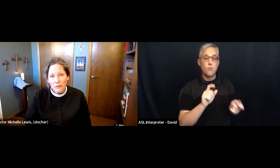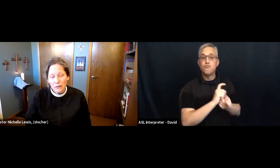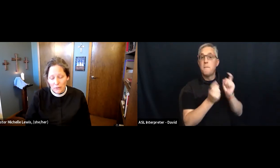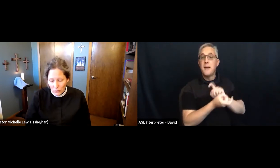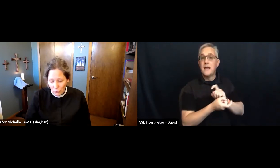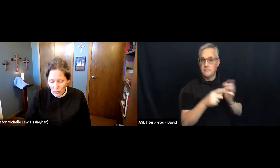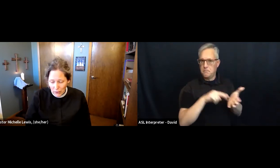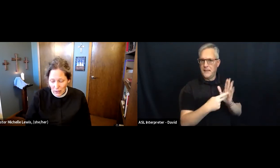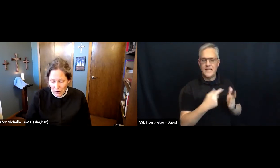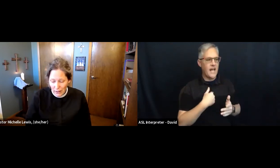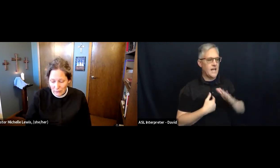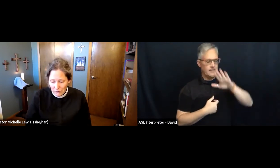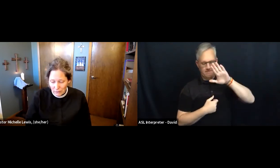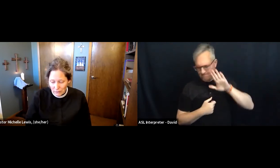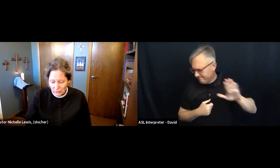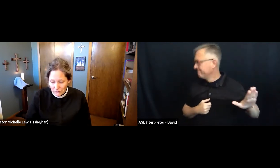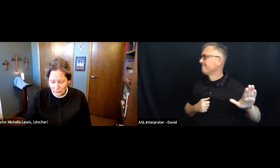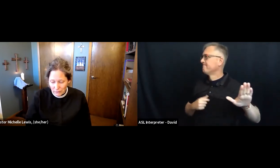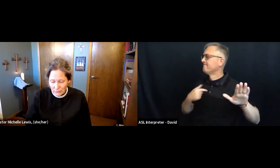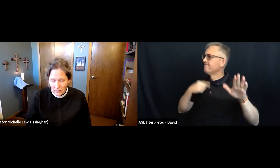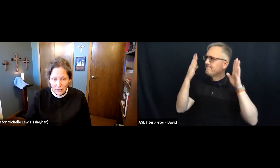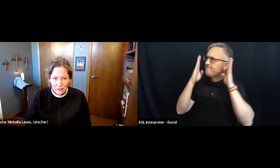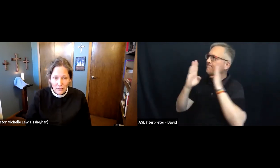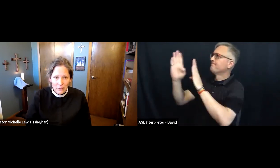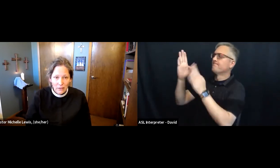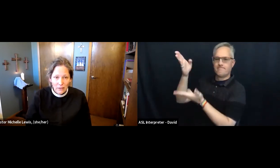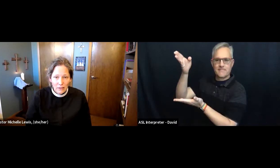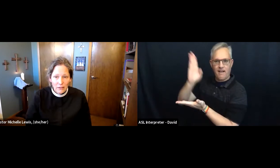We turn toward God.